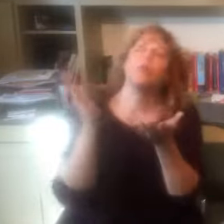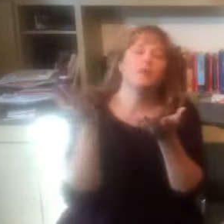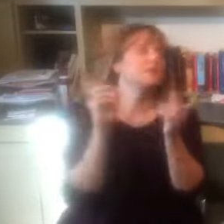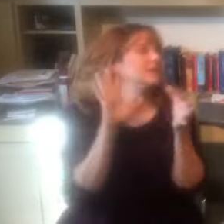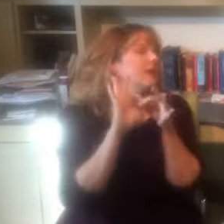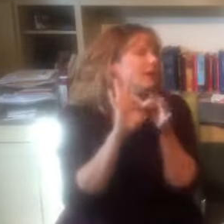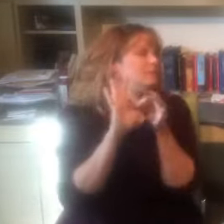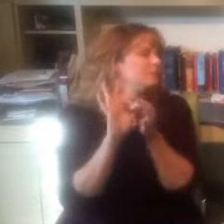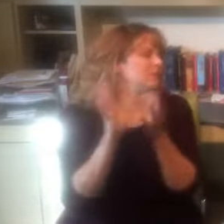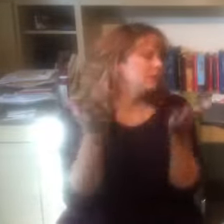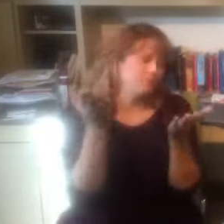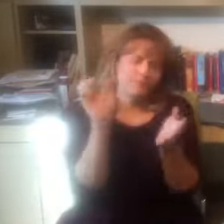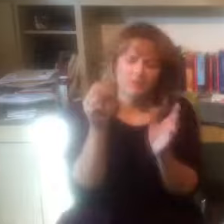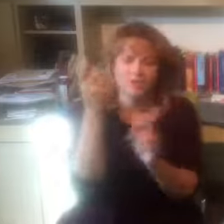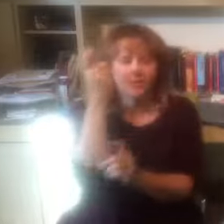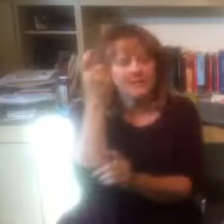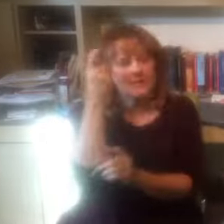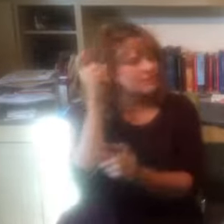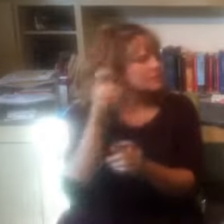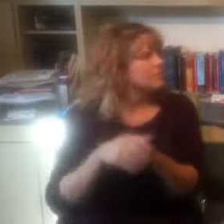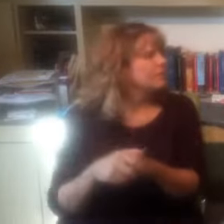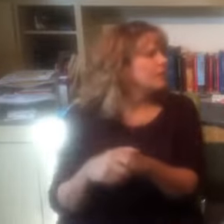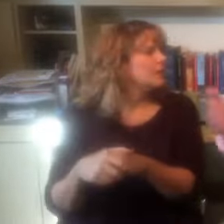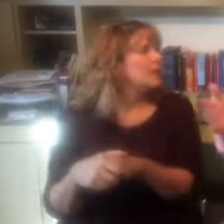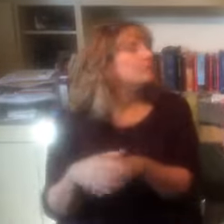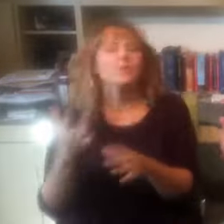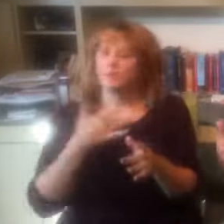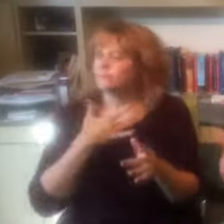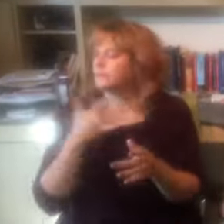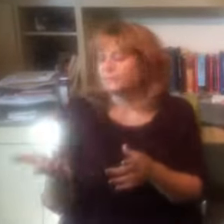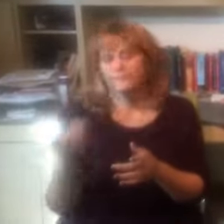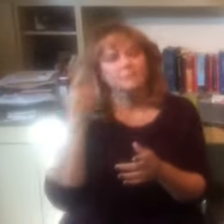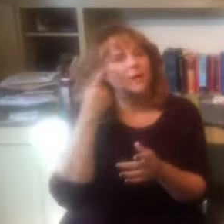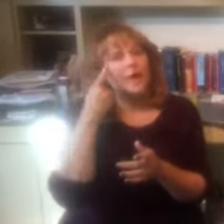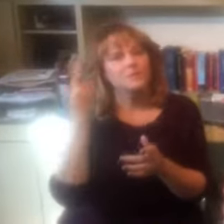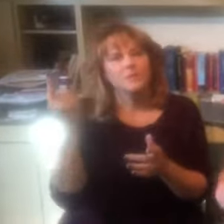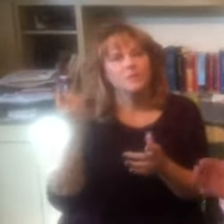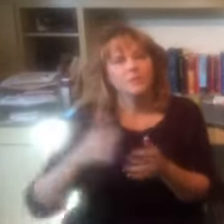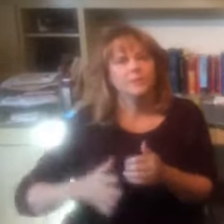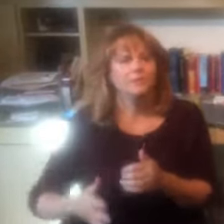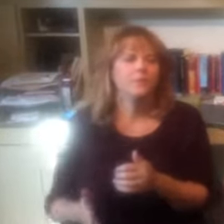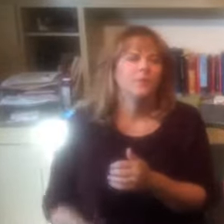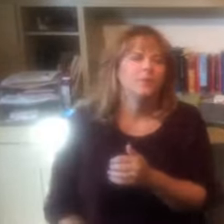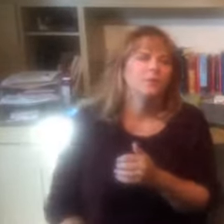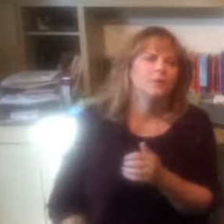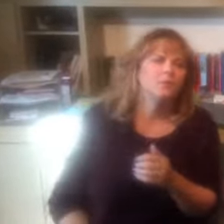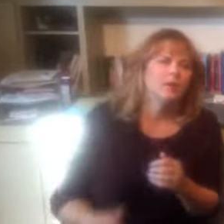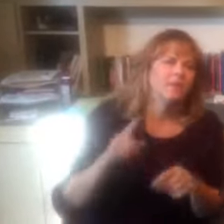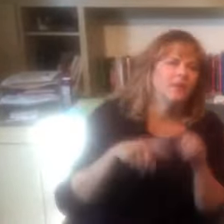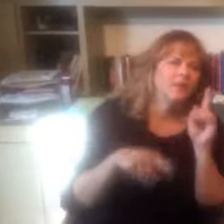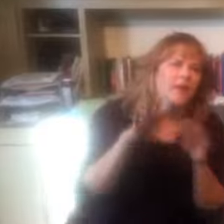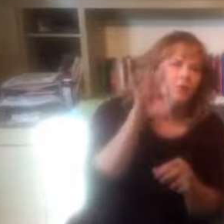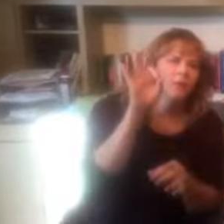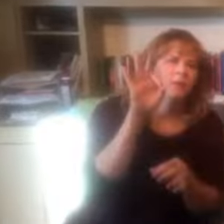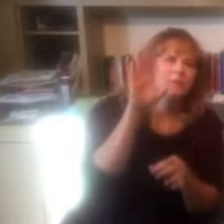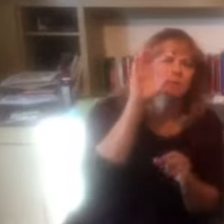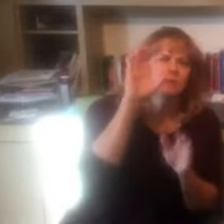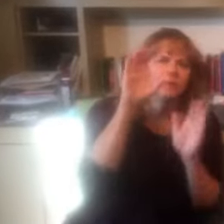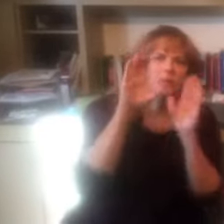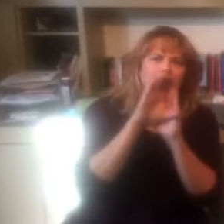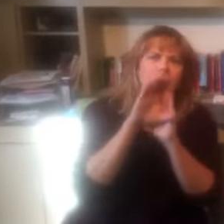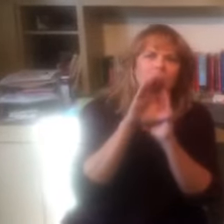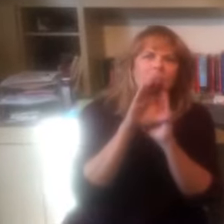Oh, there, see, yeah. Yeah. Yeah. So that totally makes sense. Because you tend to think everybody understands what you're saying. Absolutely. All right. You can't find the camera?